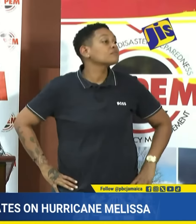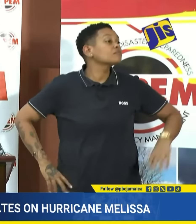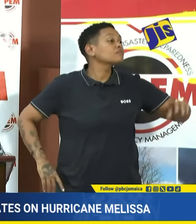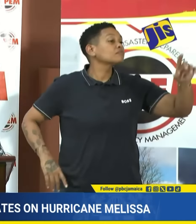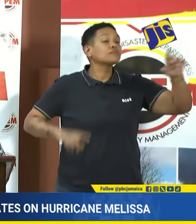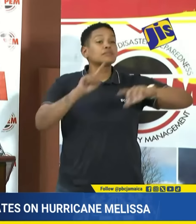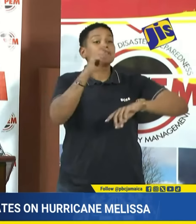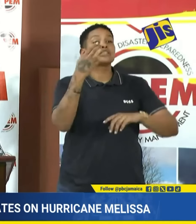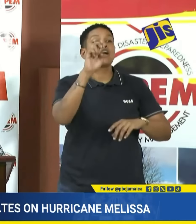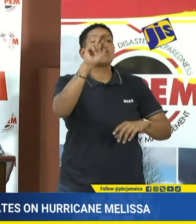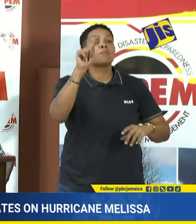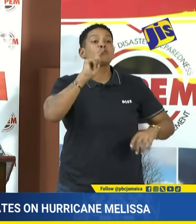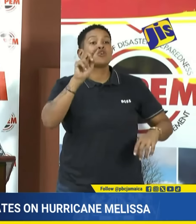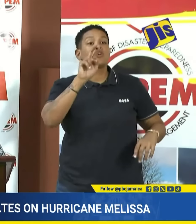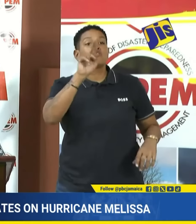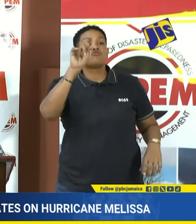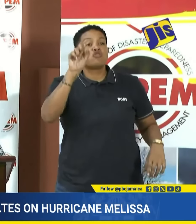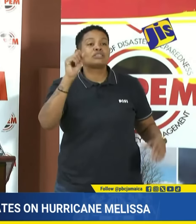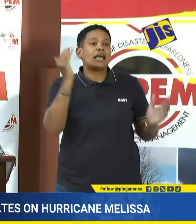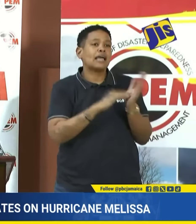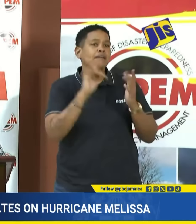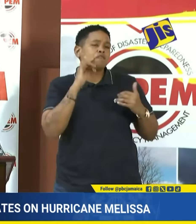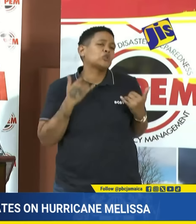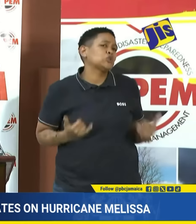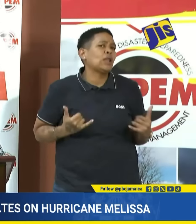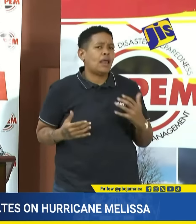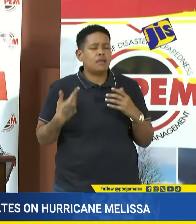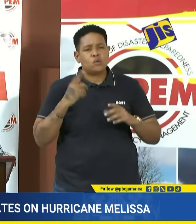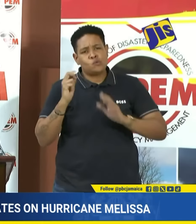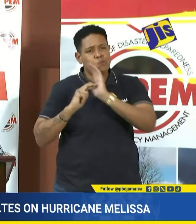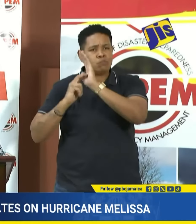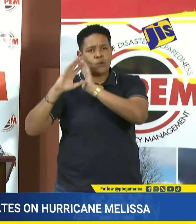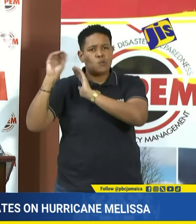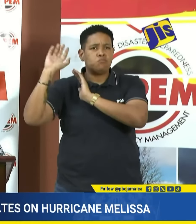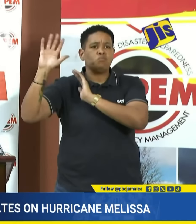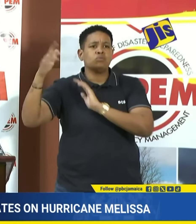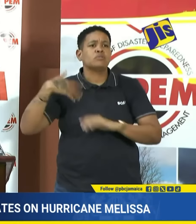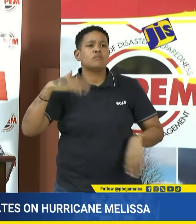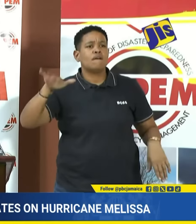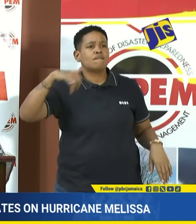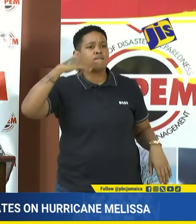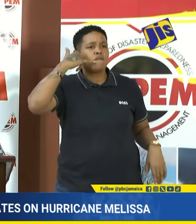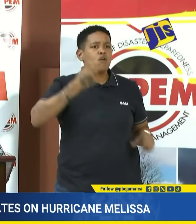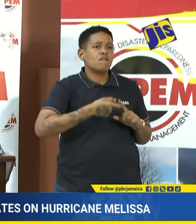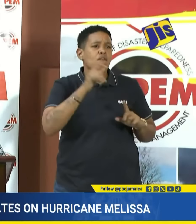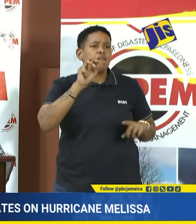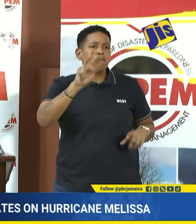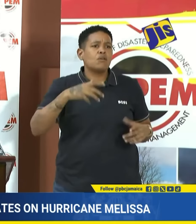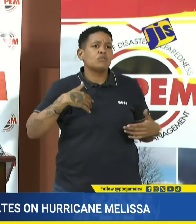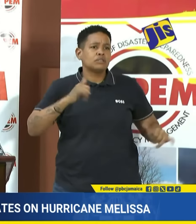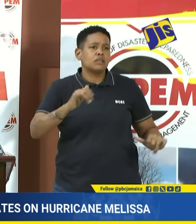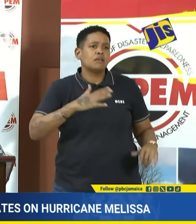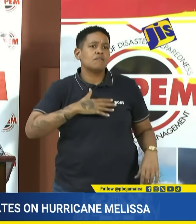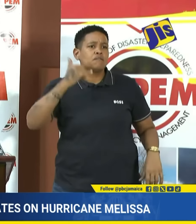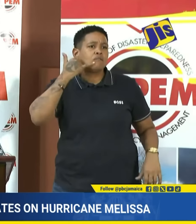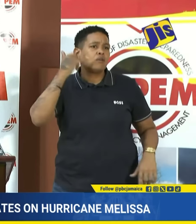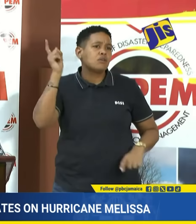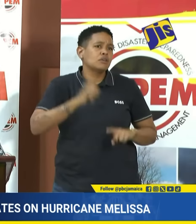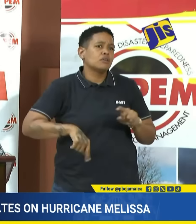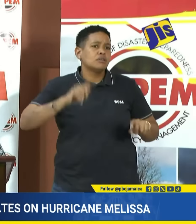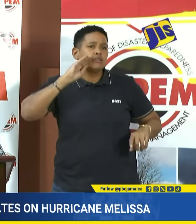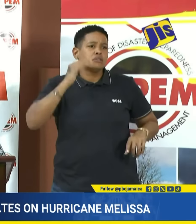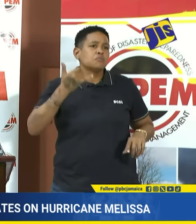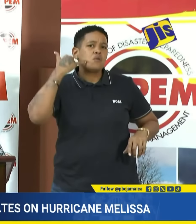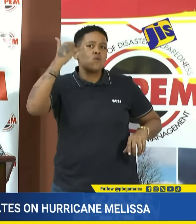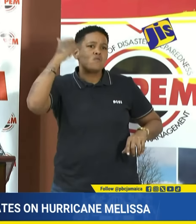Burton, Reuters again for today. I wanted to ask Minister Vaz, phone lines from Flow, I still on my phone can't